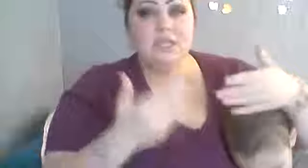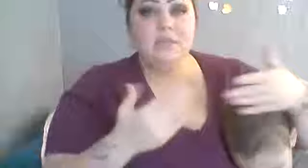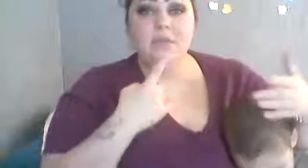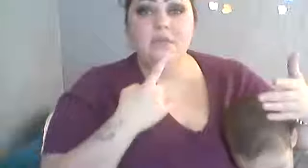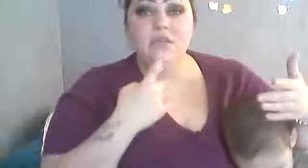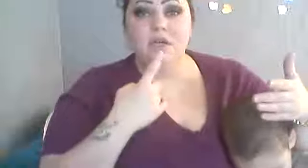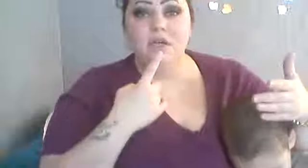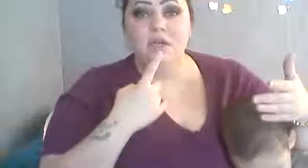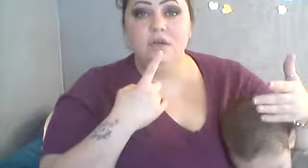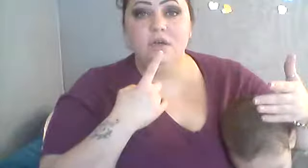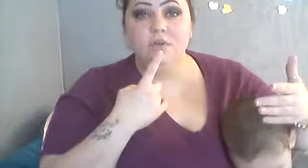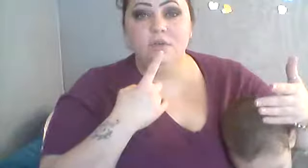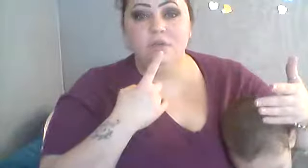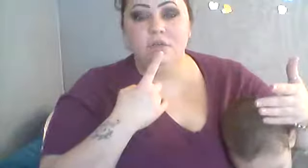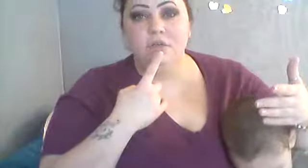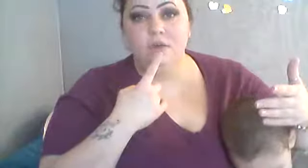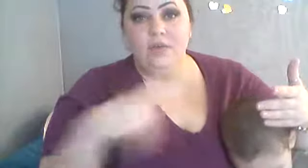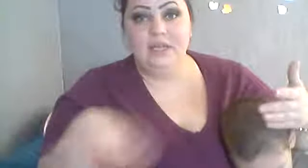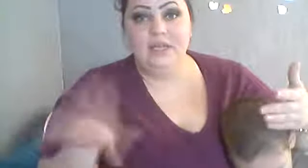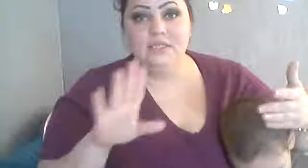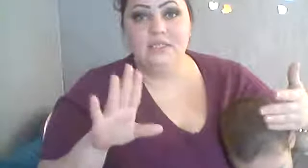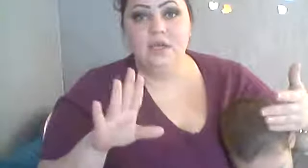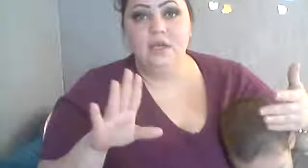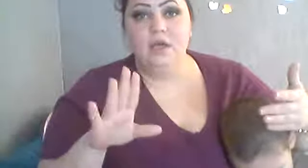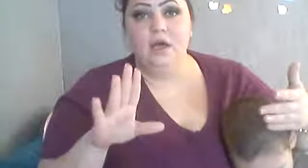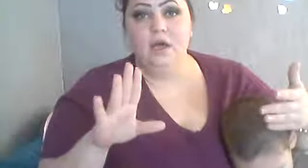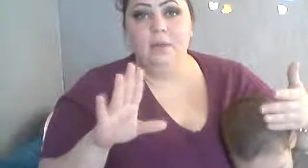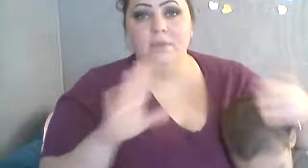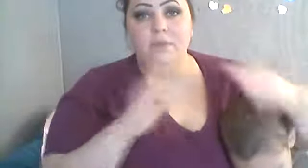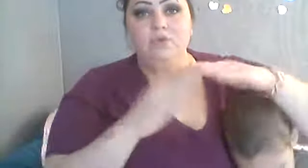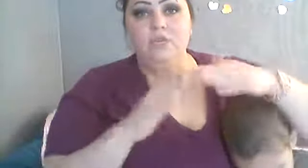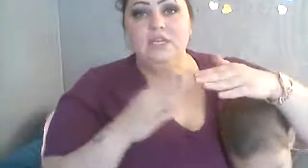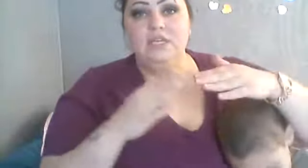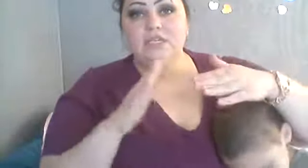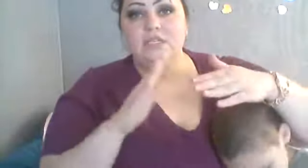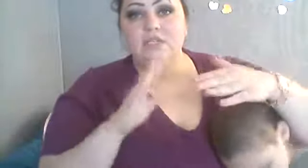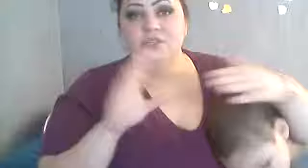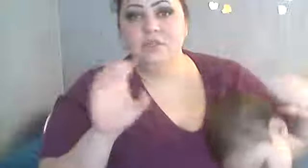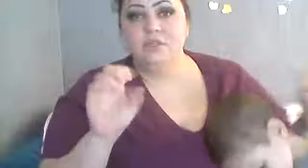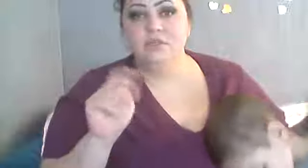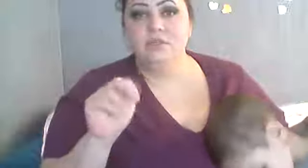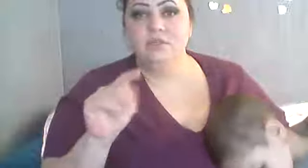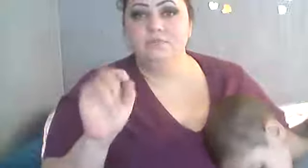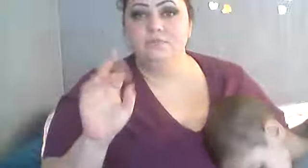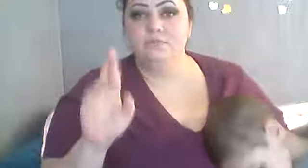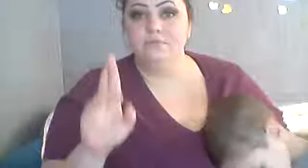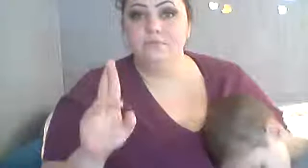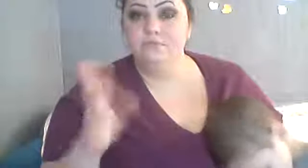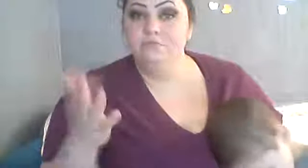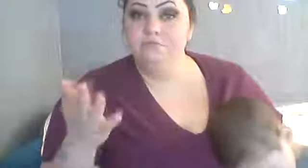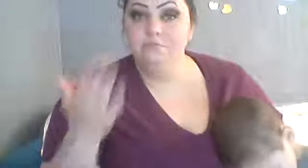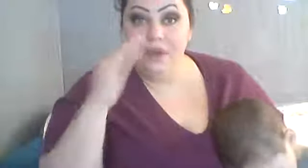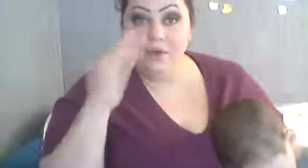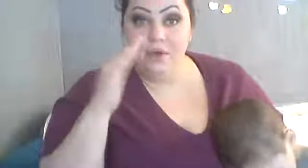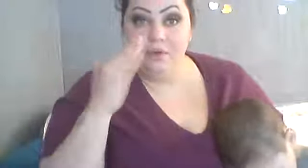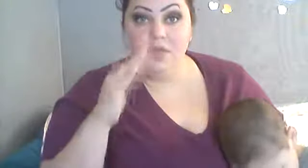maybe the Redlands Community Center. I don't know.